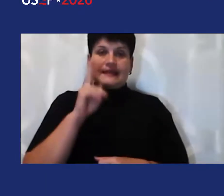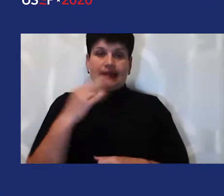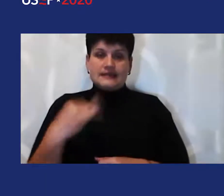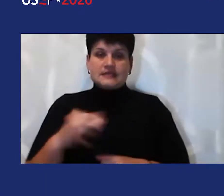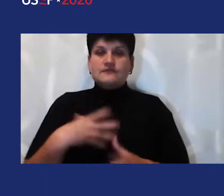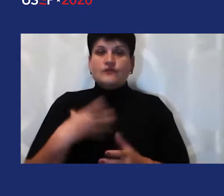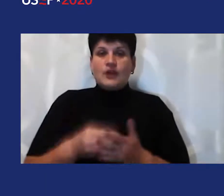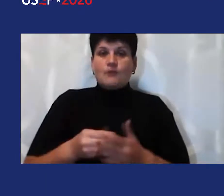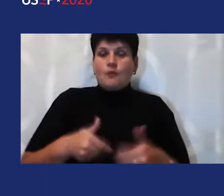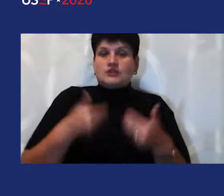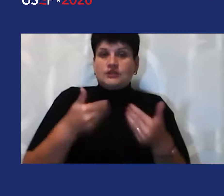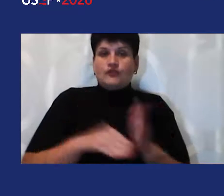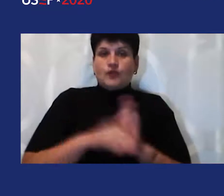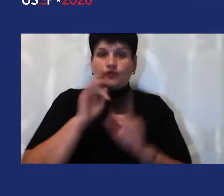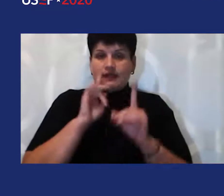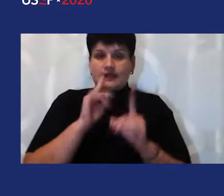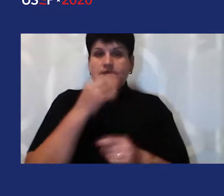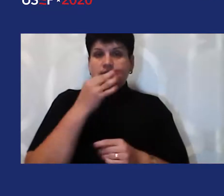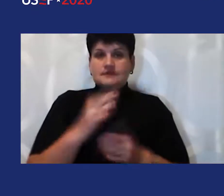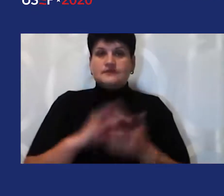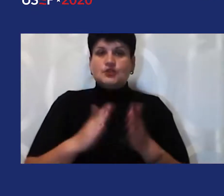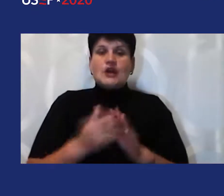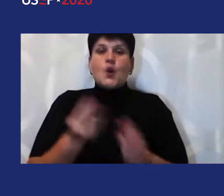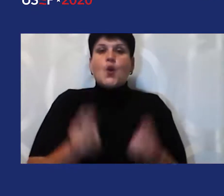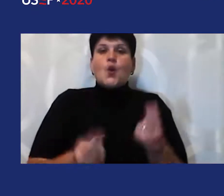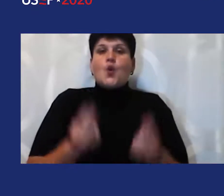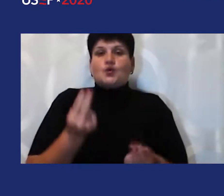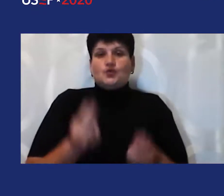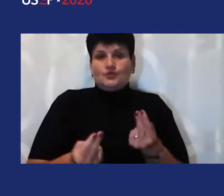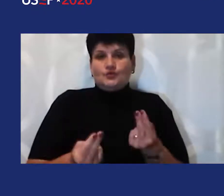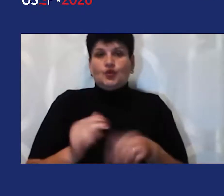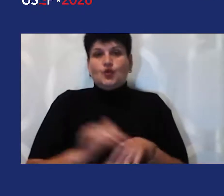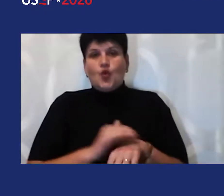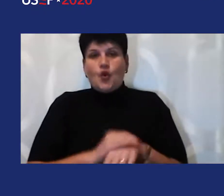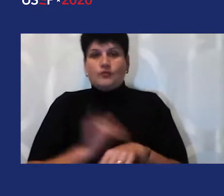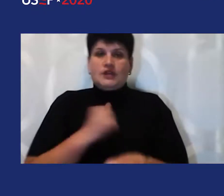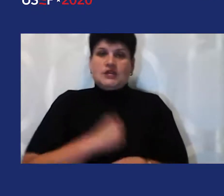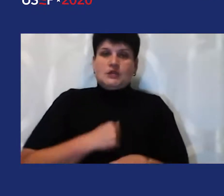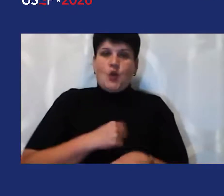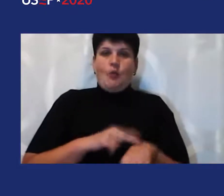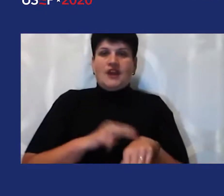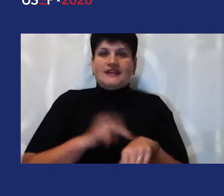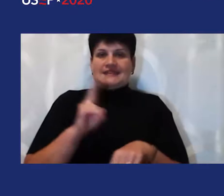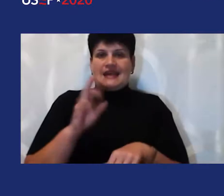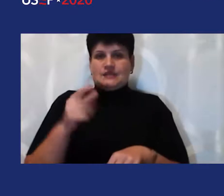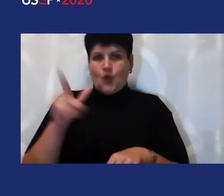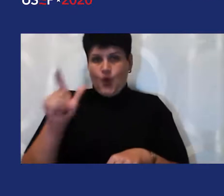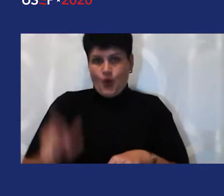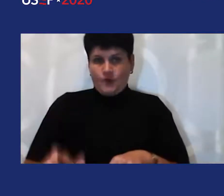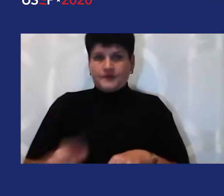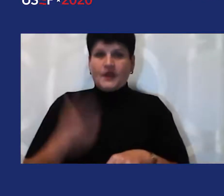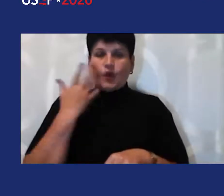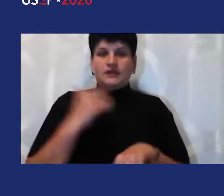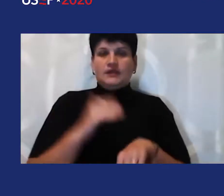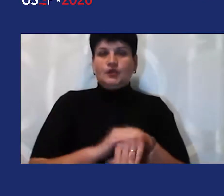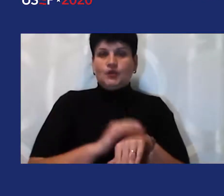President of Ukraine has described this situation as a play